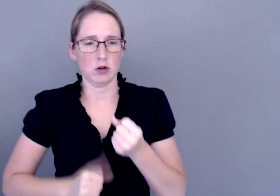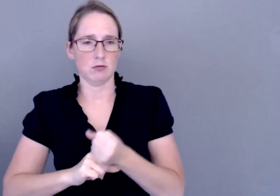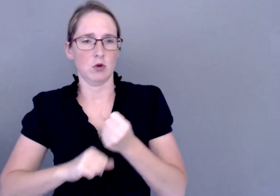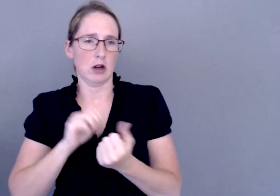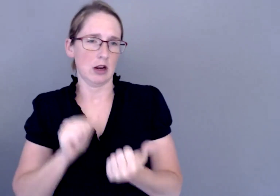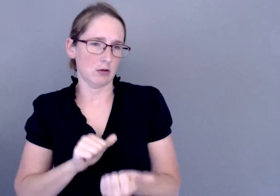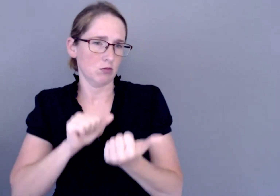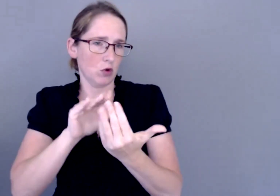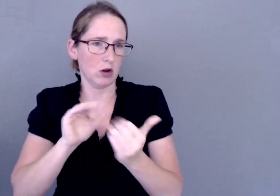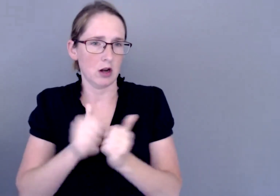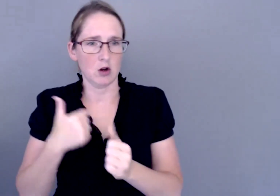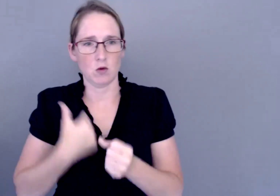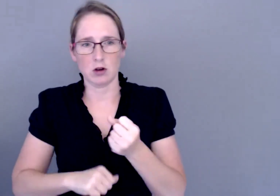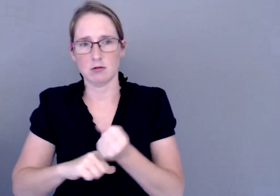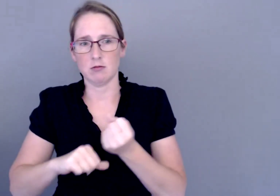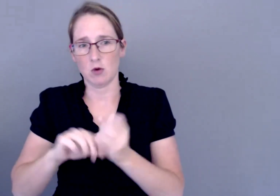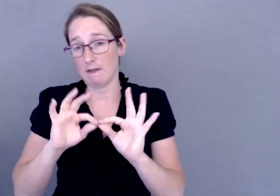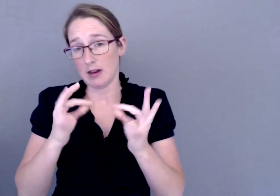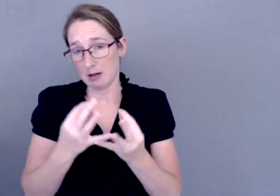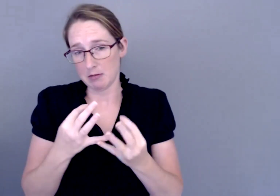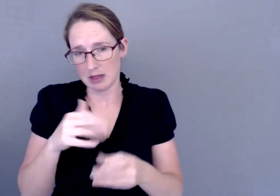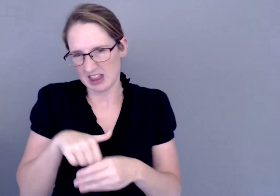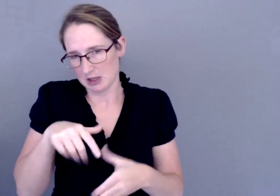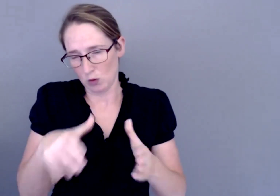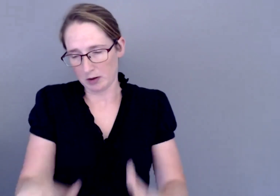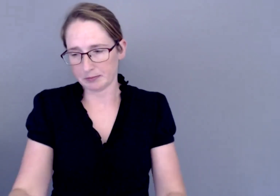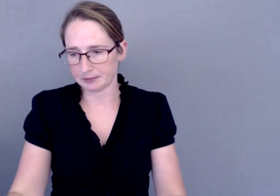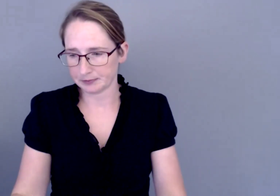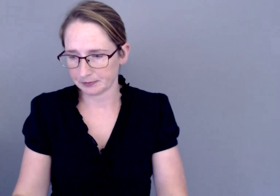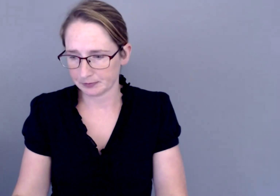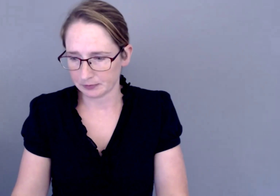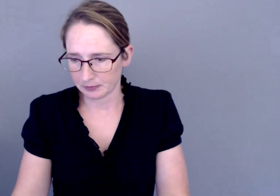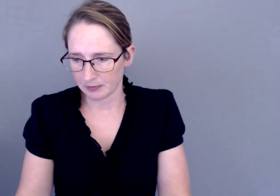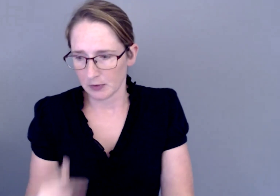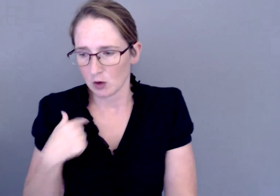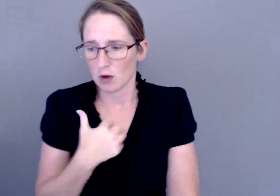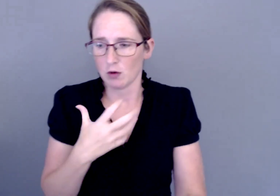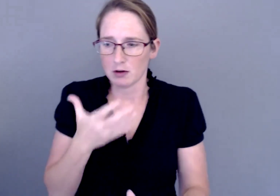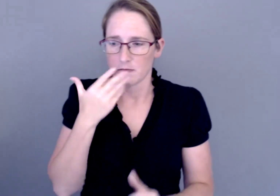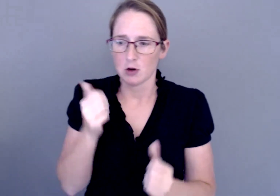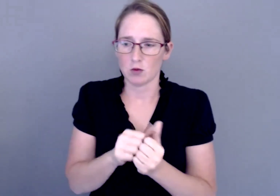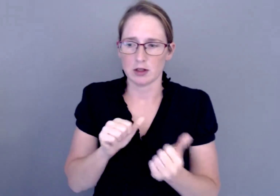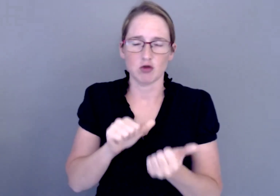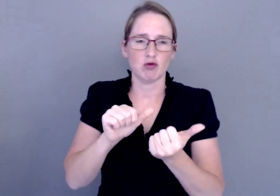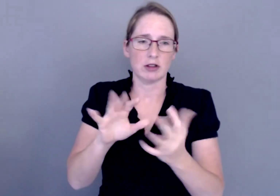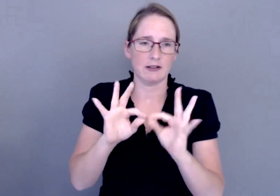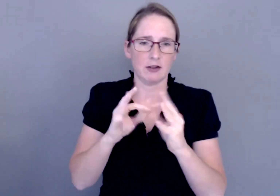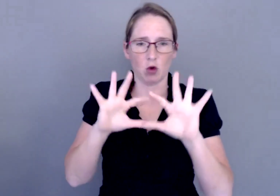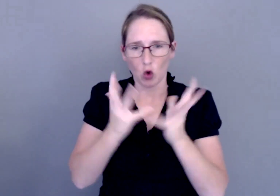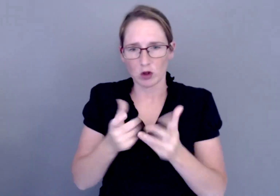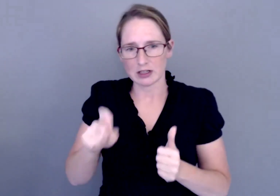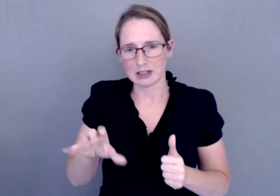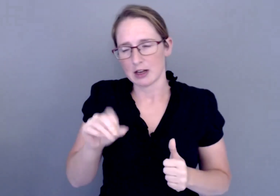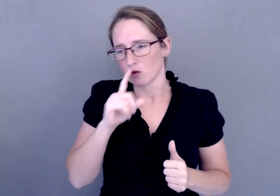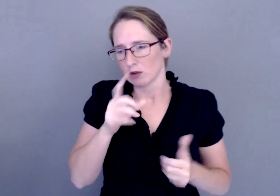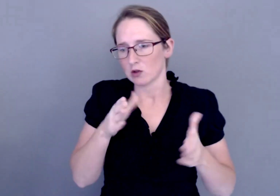approaching how we support a family in this way. We want to do better at addressing families' holistic needs and to do so in a way